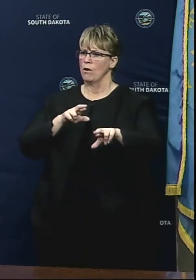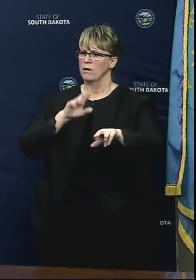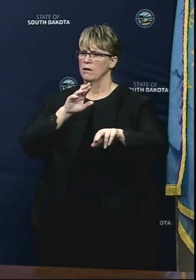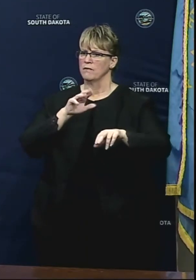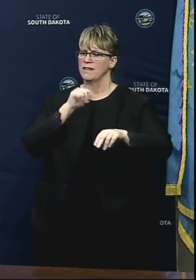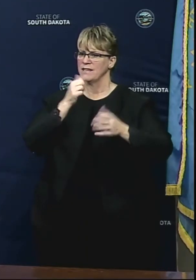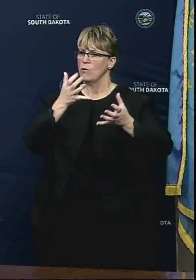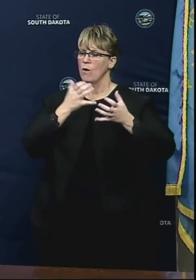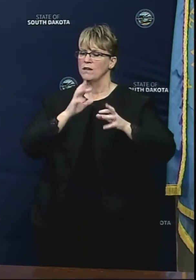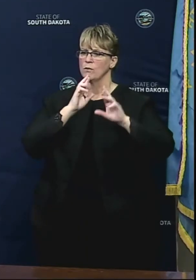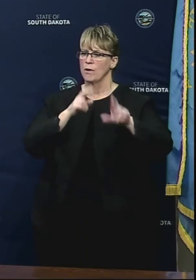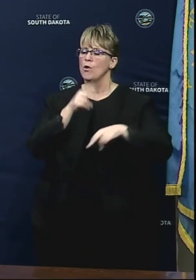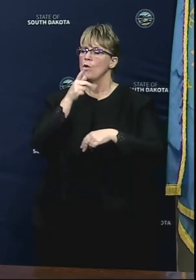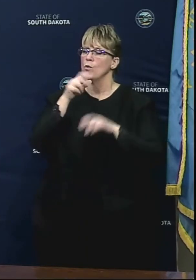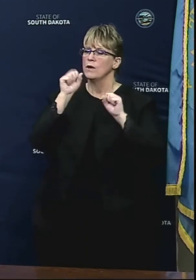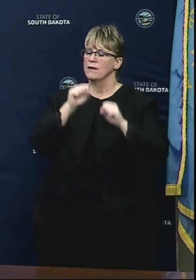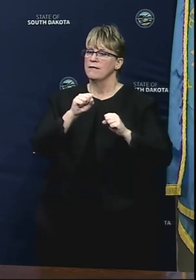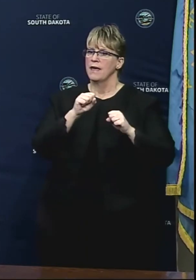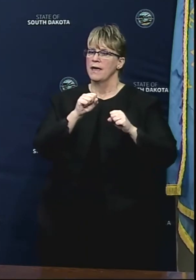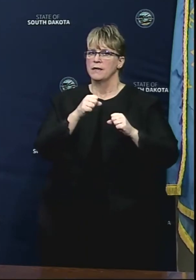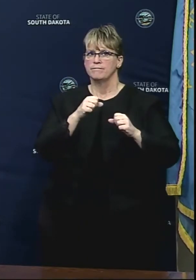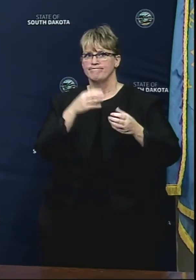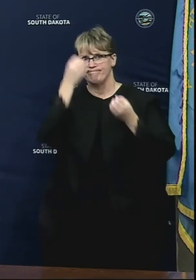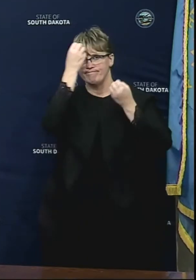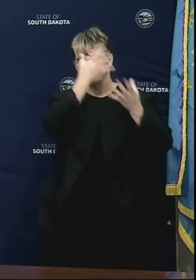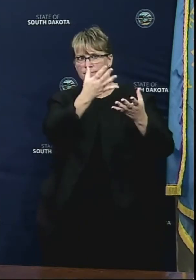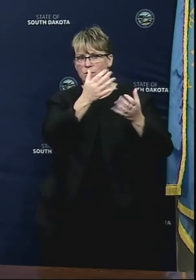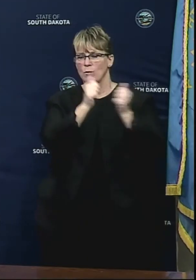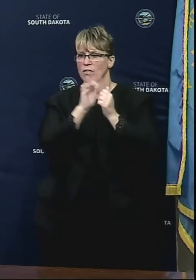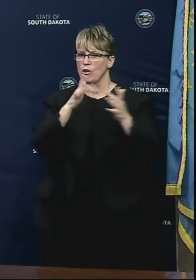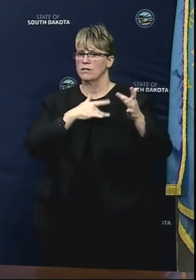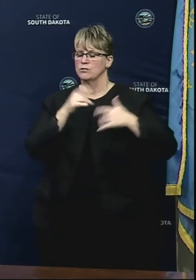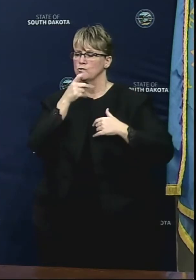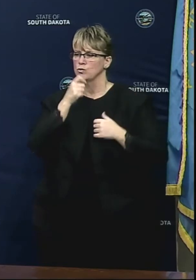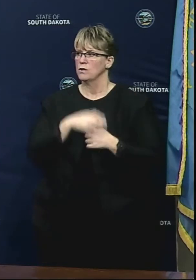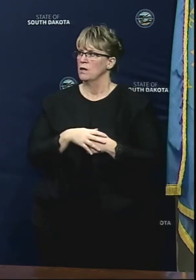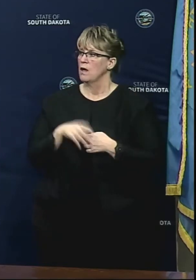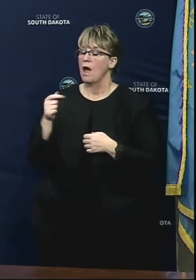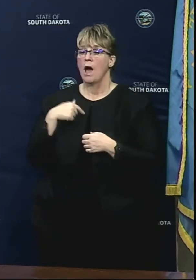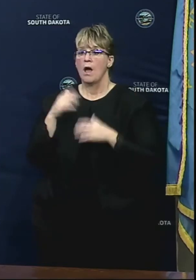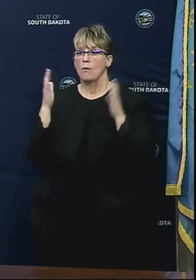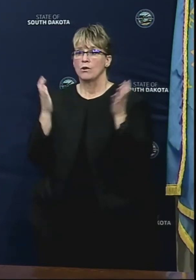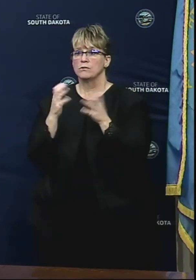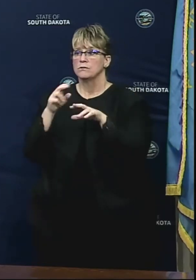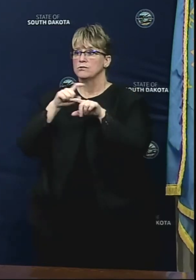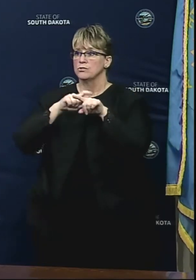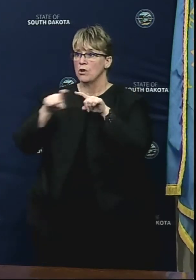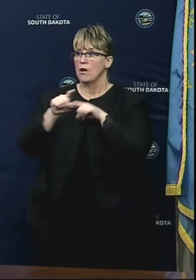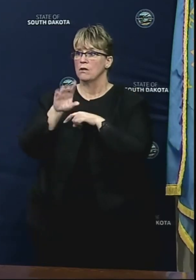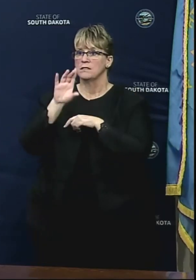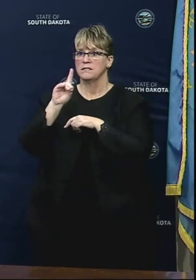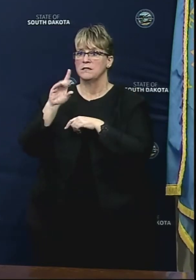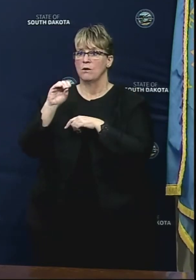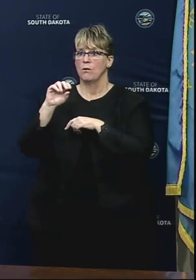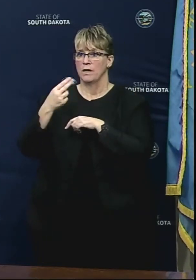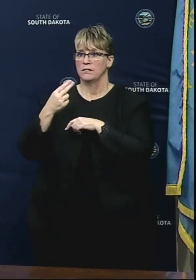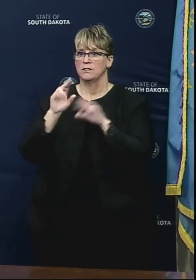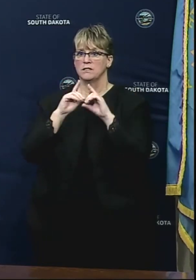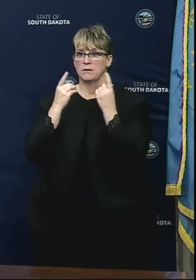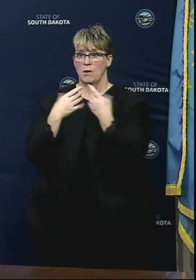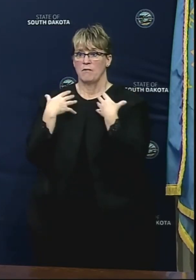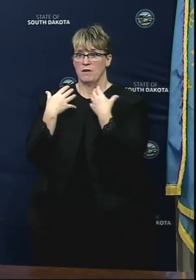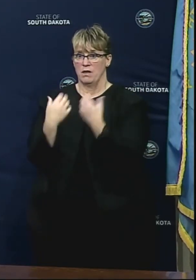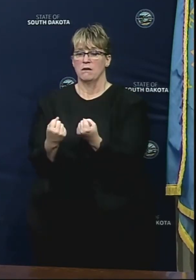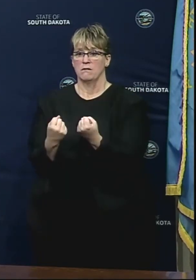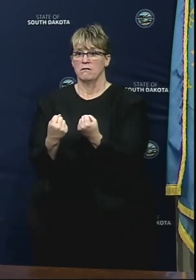jobs. Who can they talk to report these concerns? You know, I would encourage them to call the Department of Health. They would call